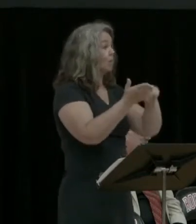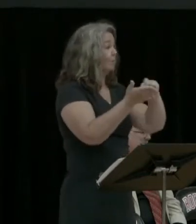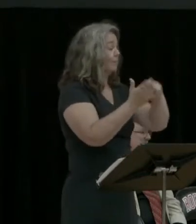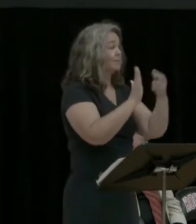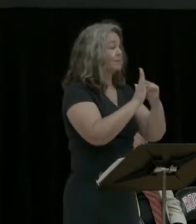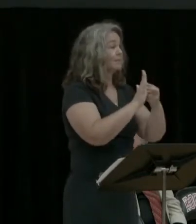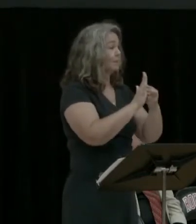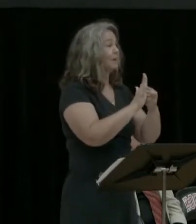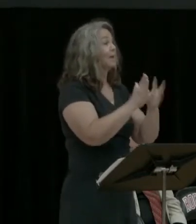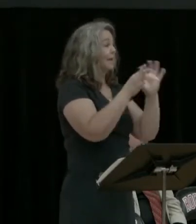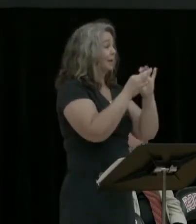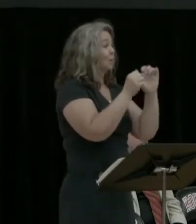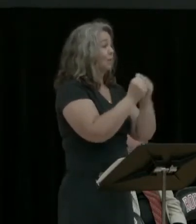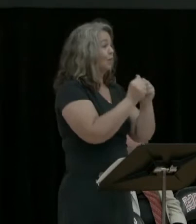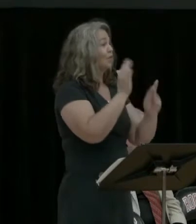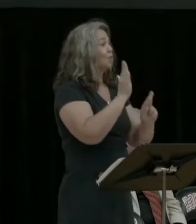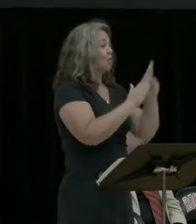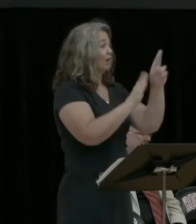the Rocket family.